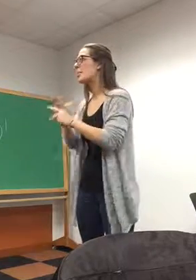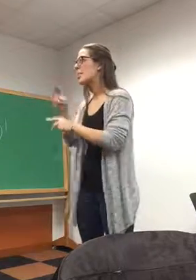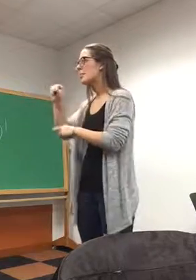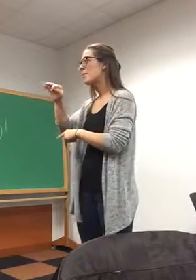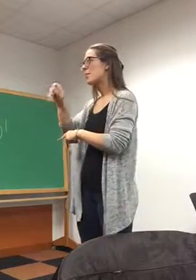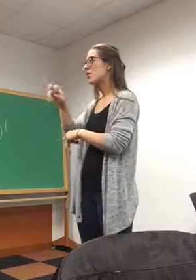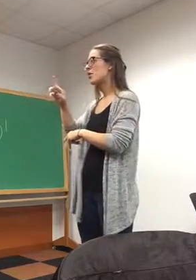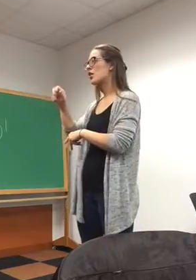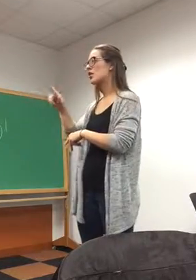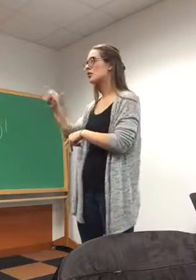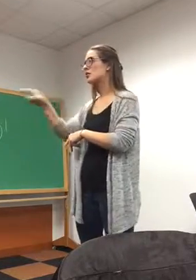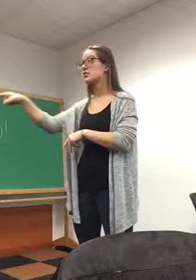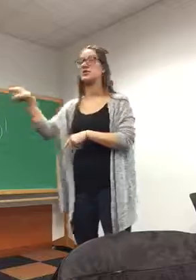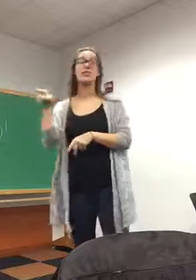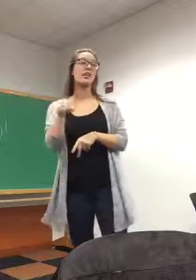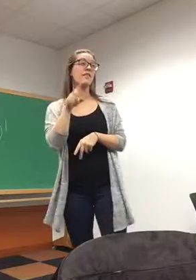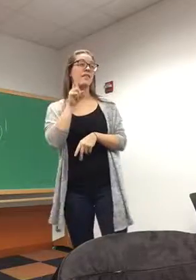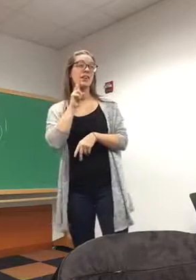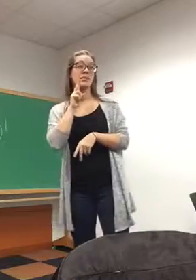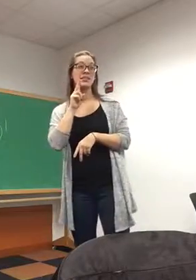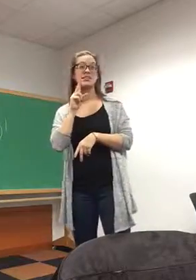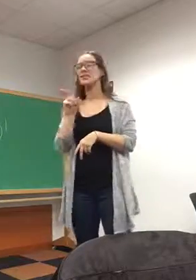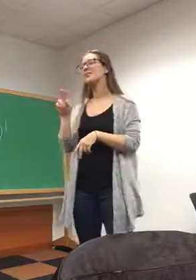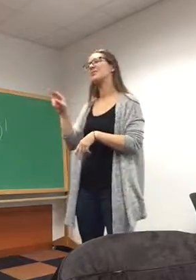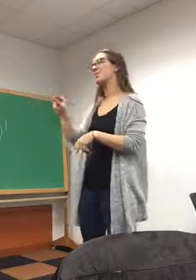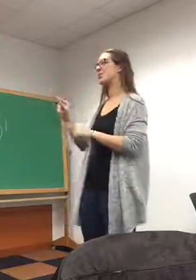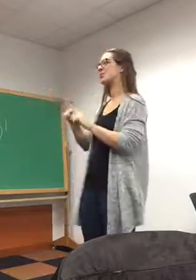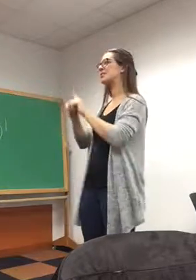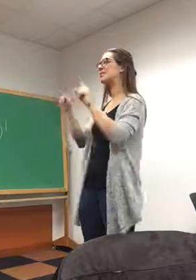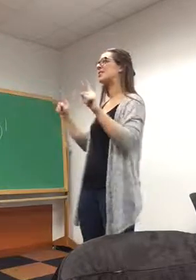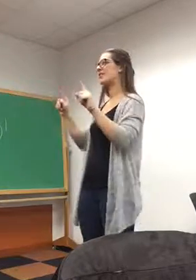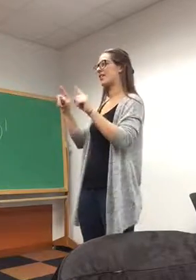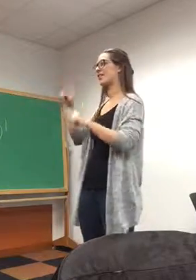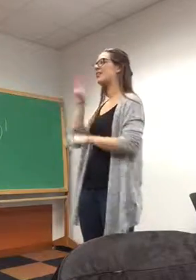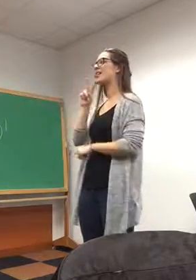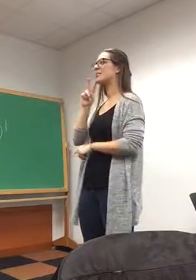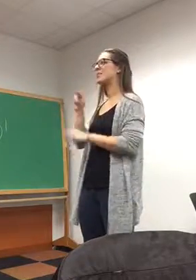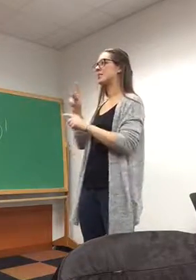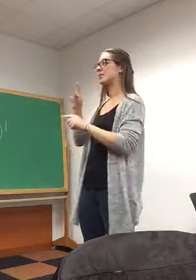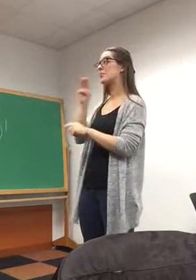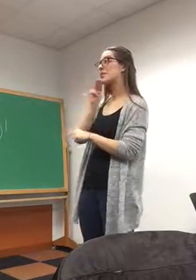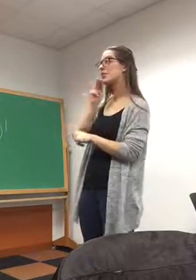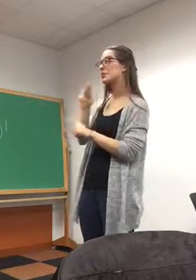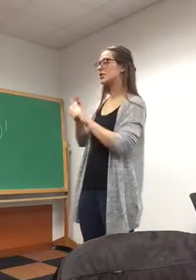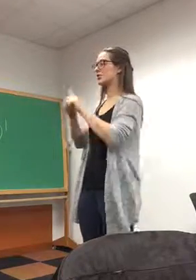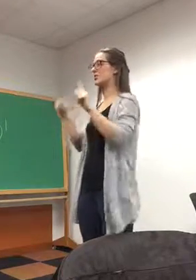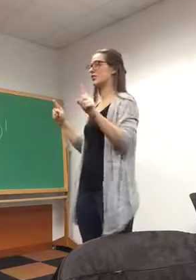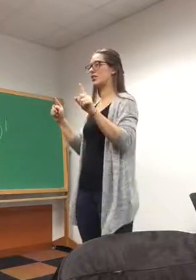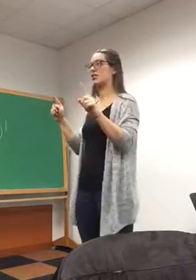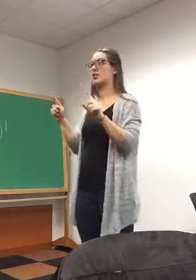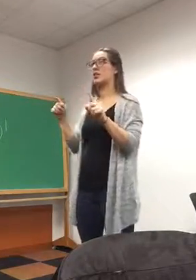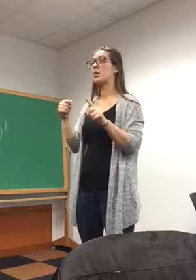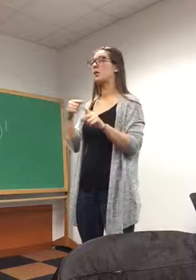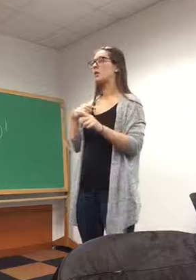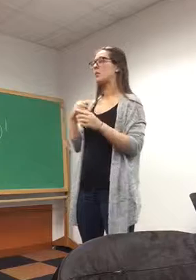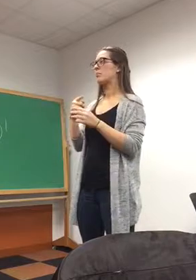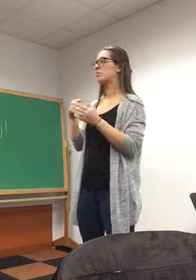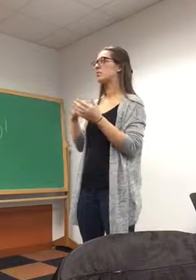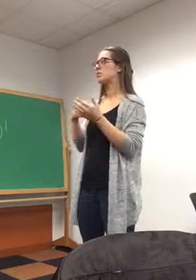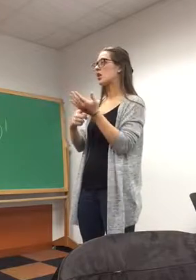different things. We have a group that's going to tell us all about that in a couple of weeks. Okay, we mentioned calcium, silicon, and we also mentioned phosphorus are some things